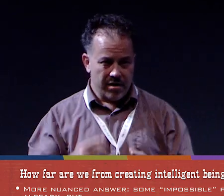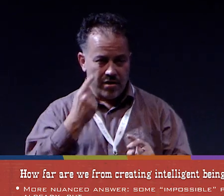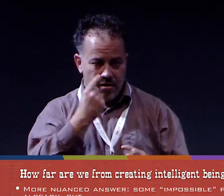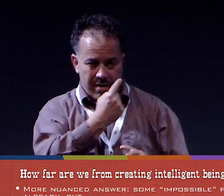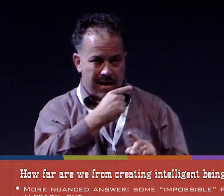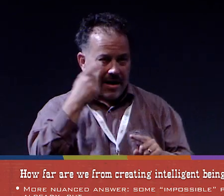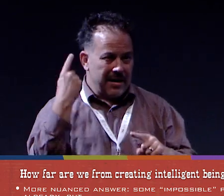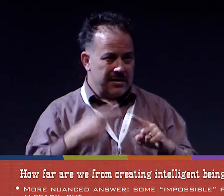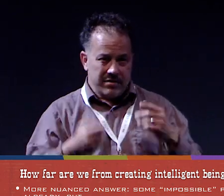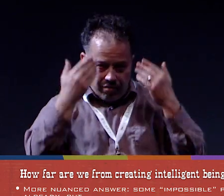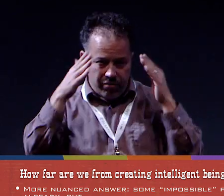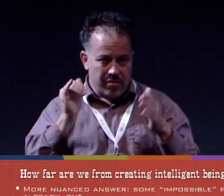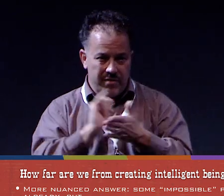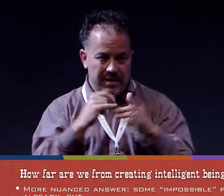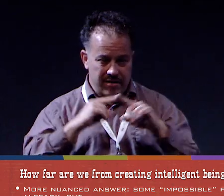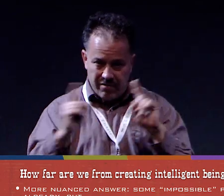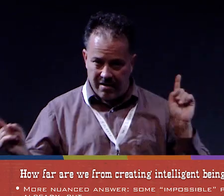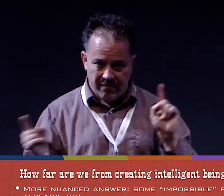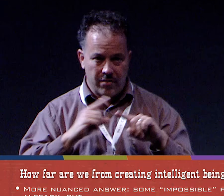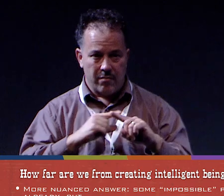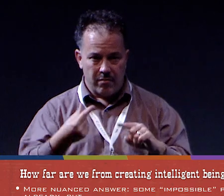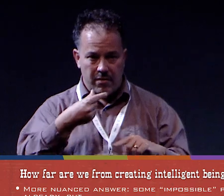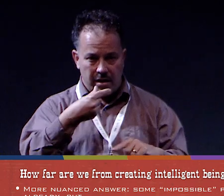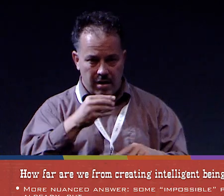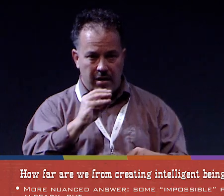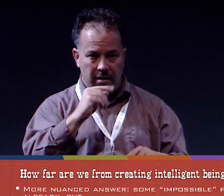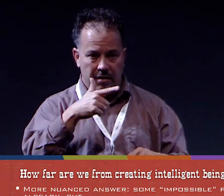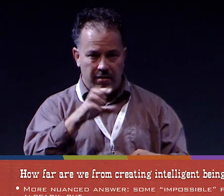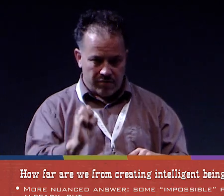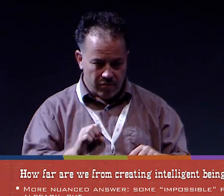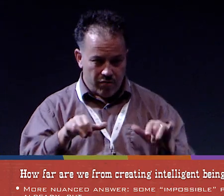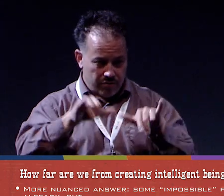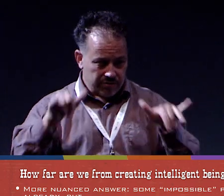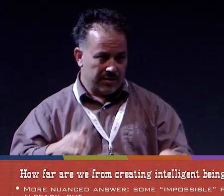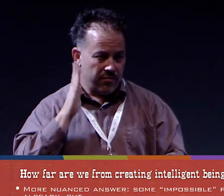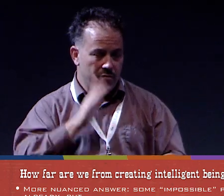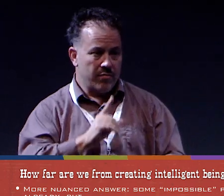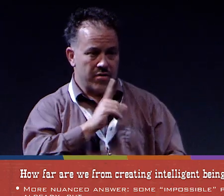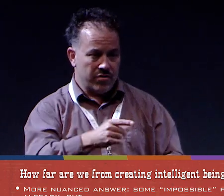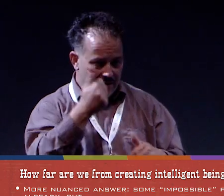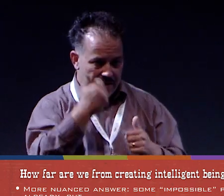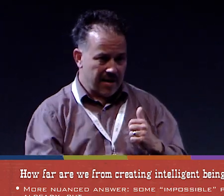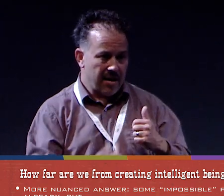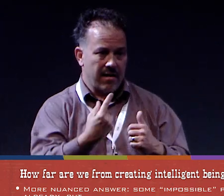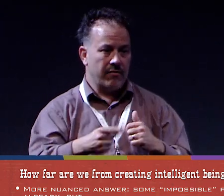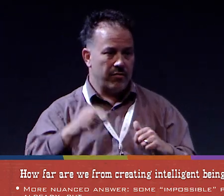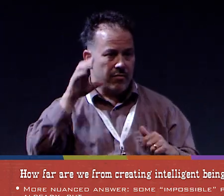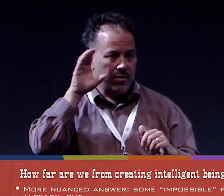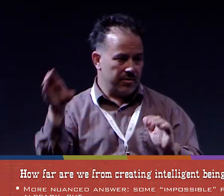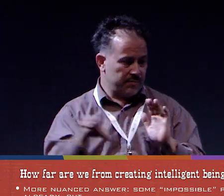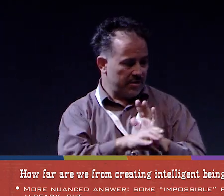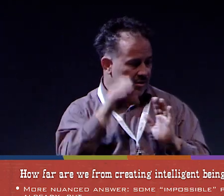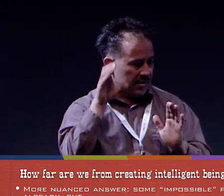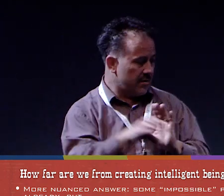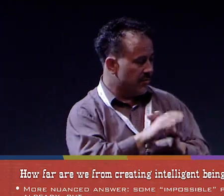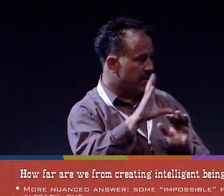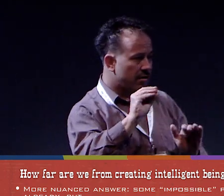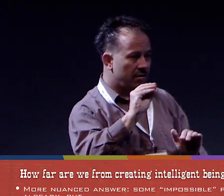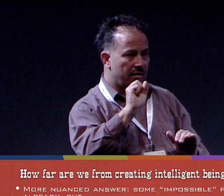are different from the left pictures, and yet the Google system will then be absolutely certain that every one of those pictures is a picture of an ostrich. So